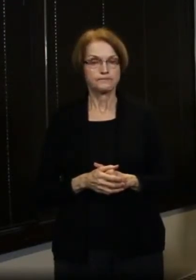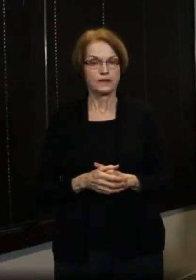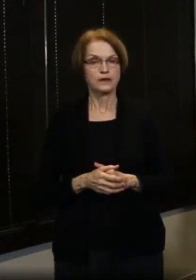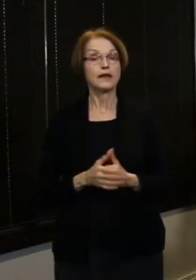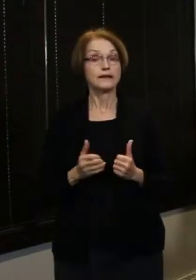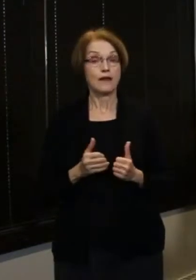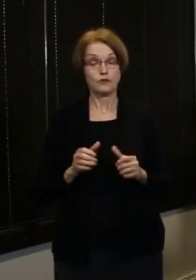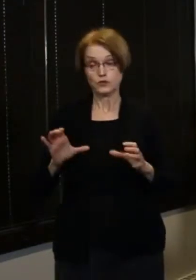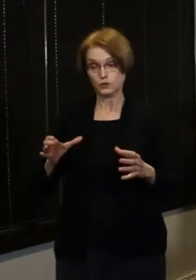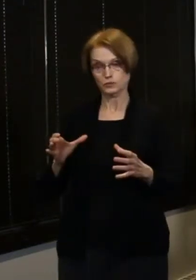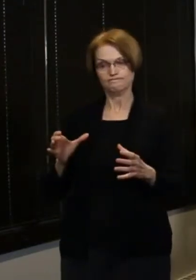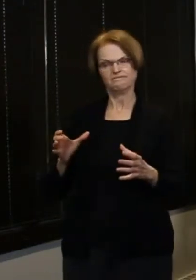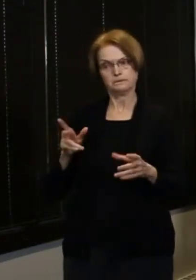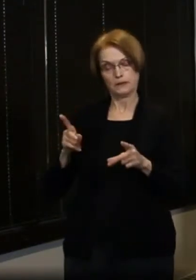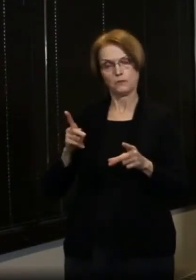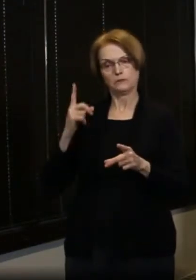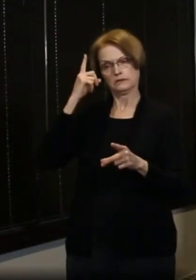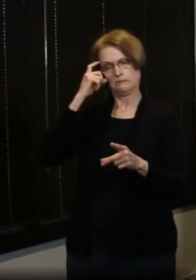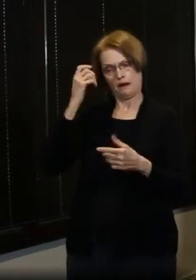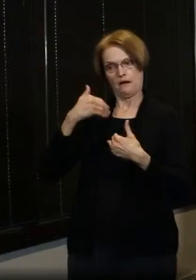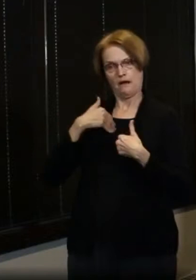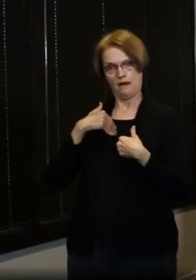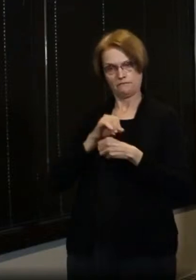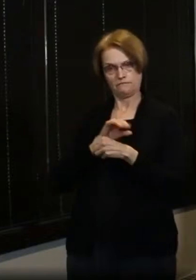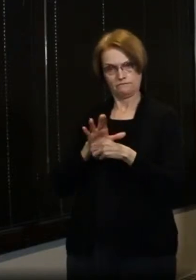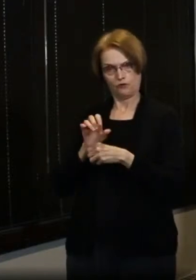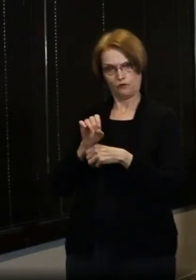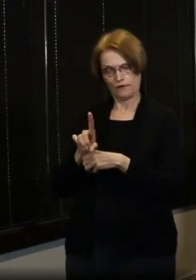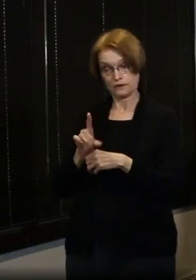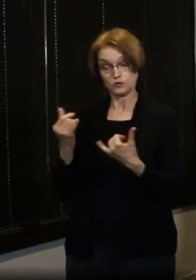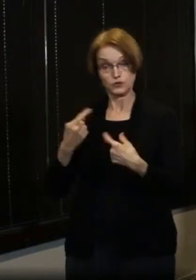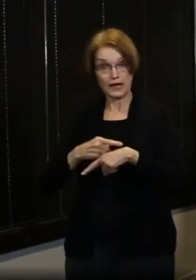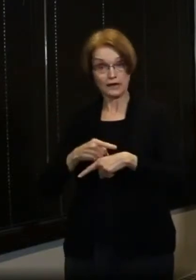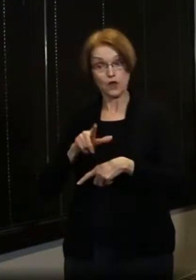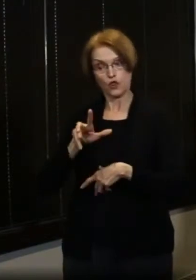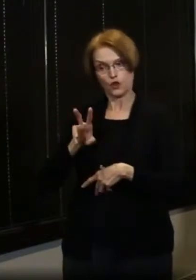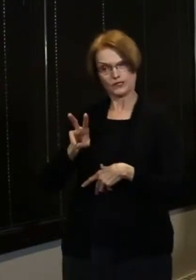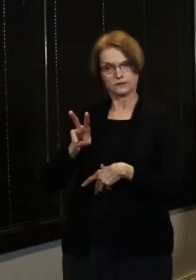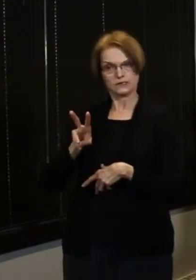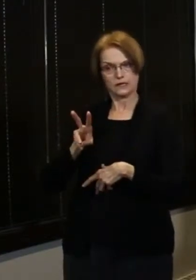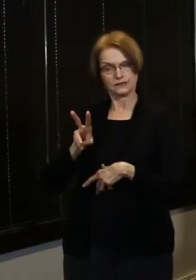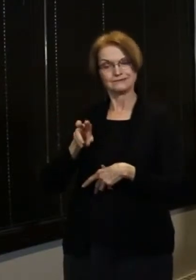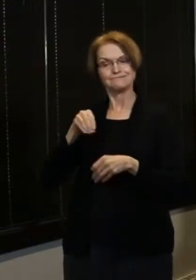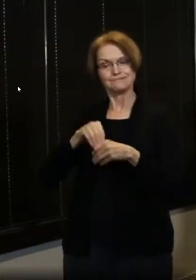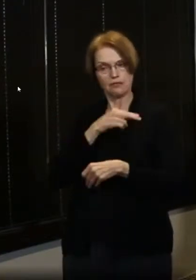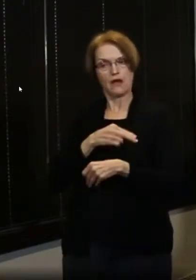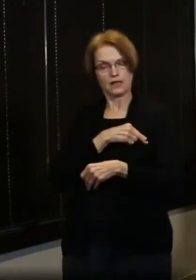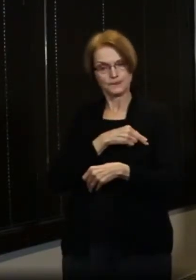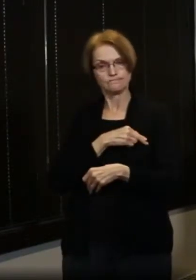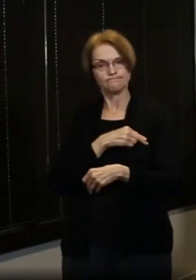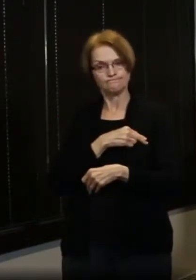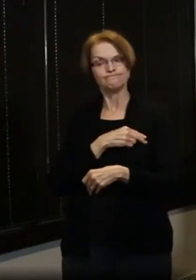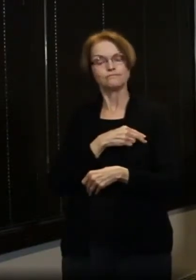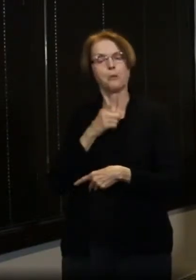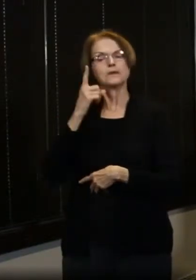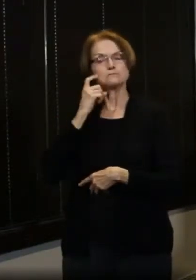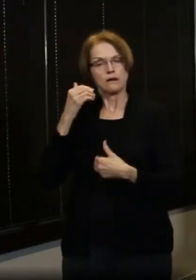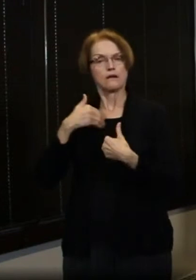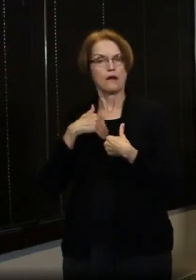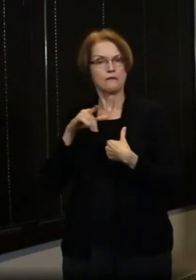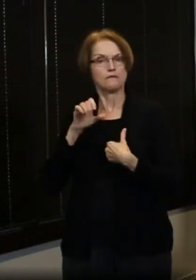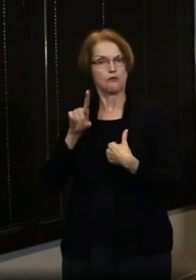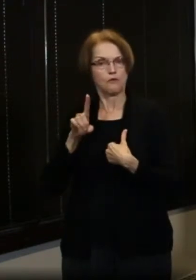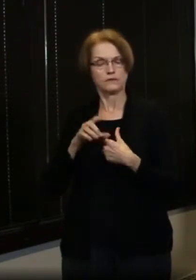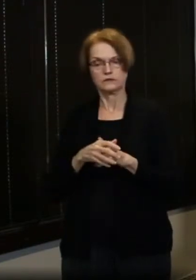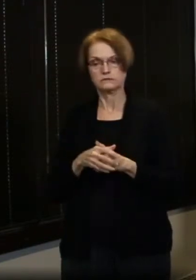Looking at our suspected COVID patients, today we're reporting 36 patients hospitalized suspected of COVID. We